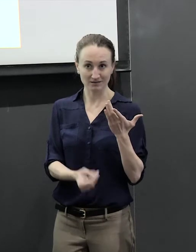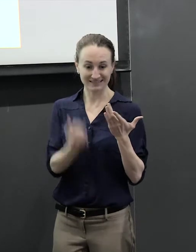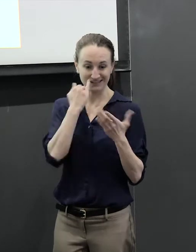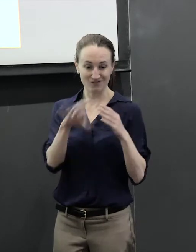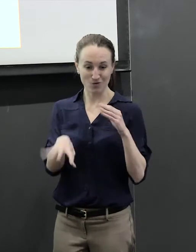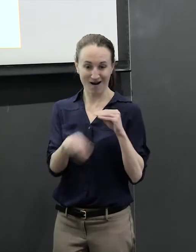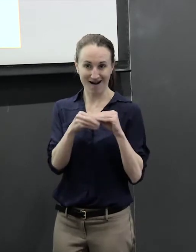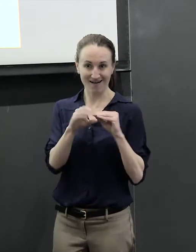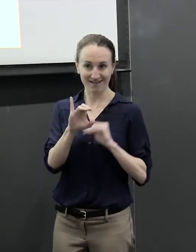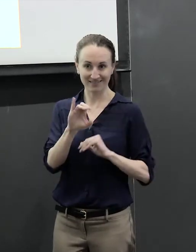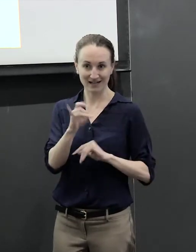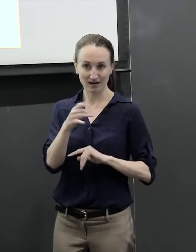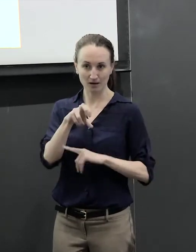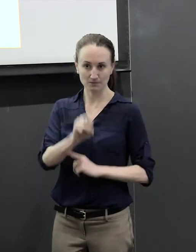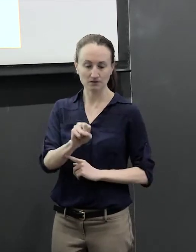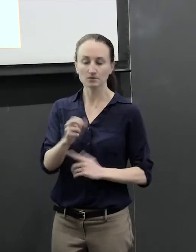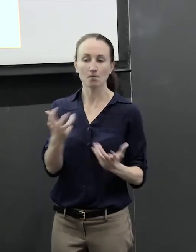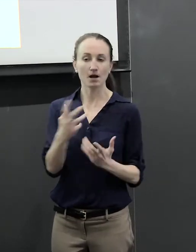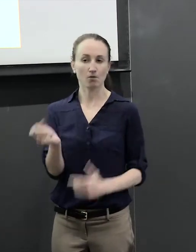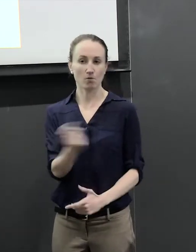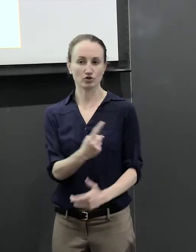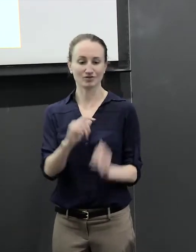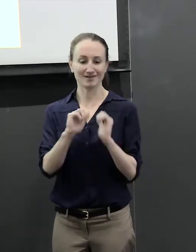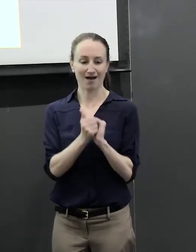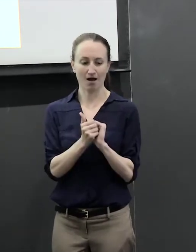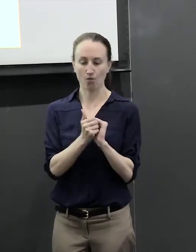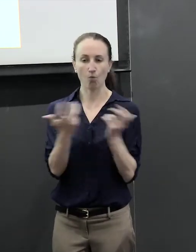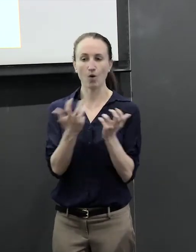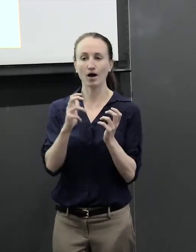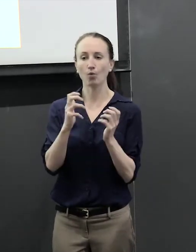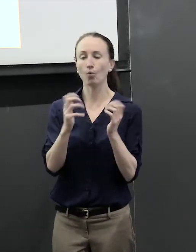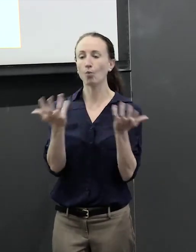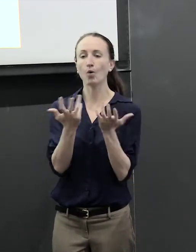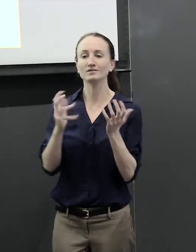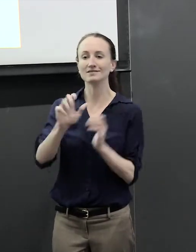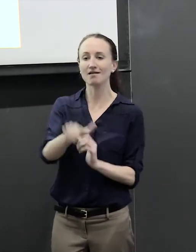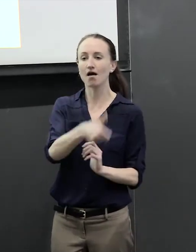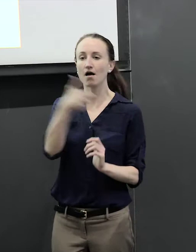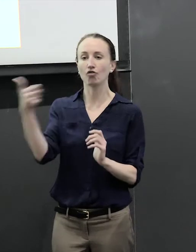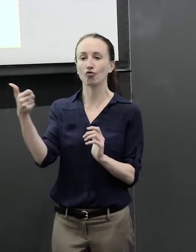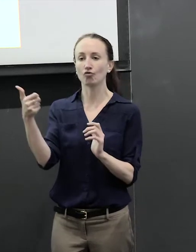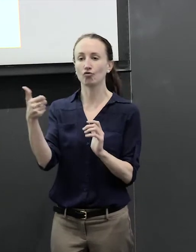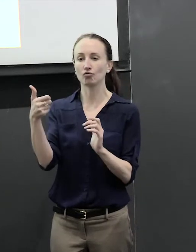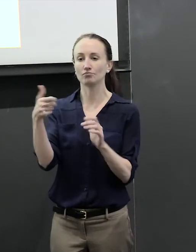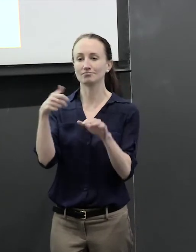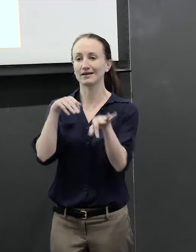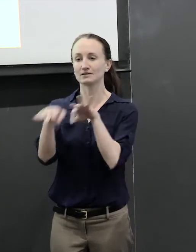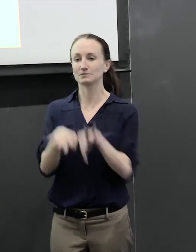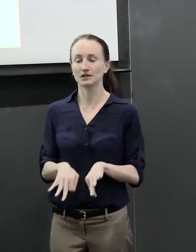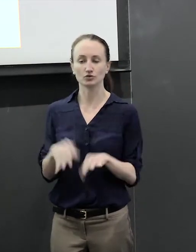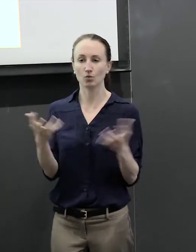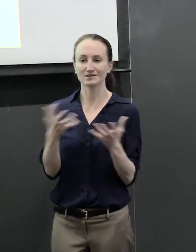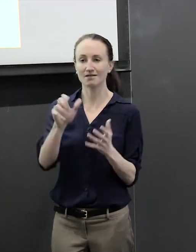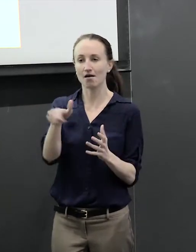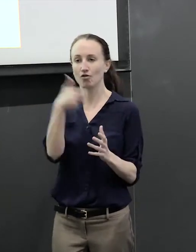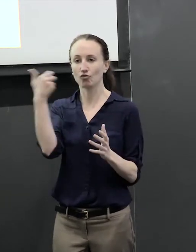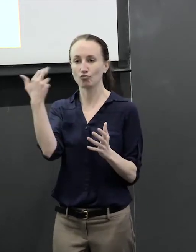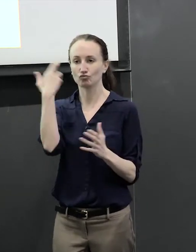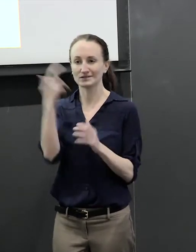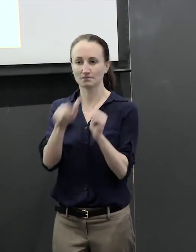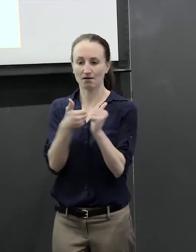is, how could it be otherwise? What would be the alternative to that?